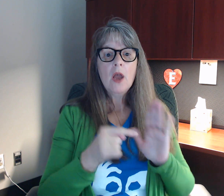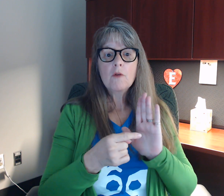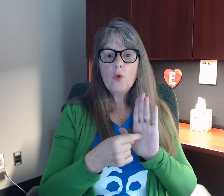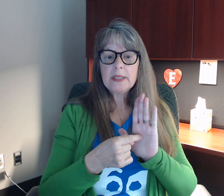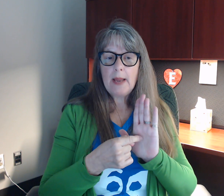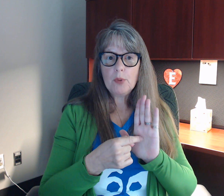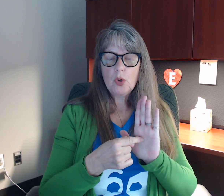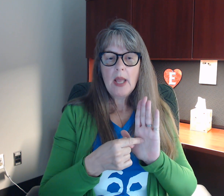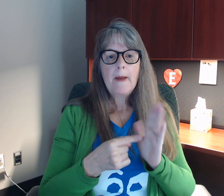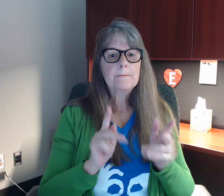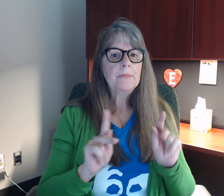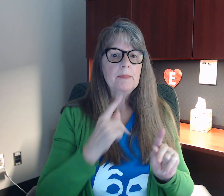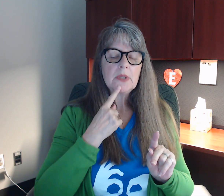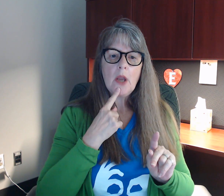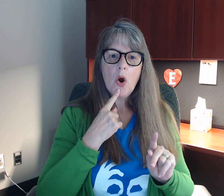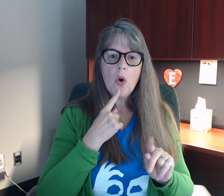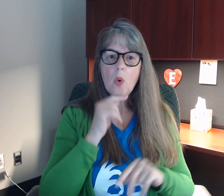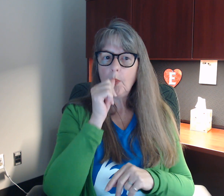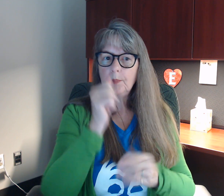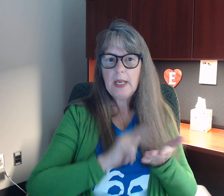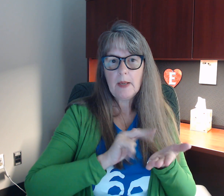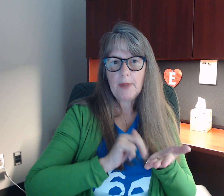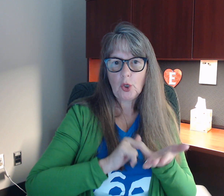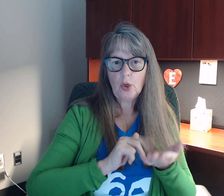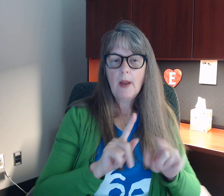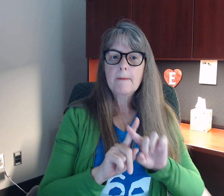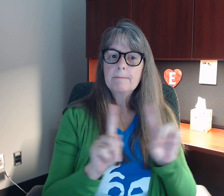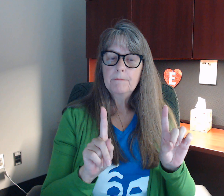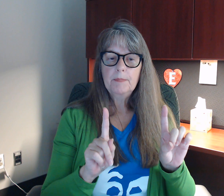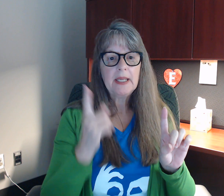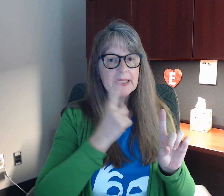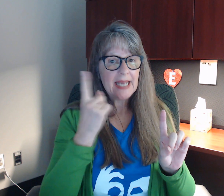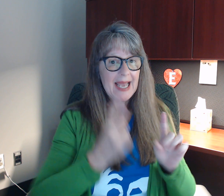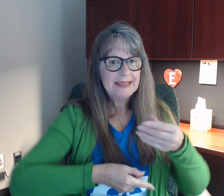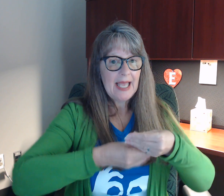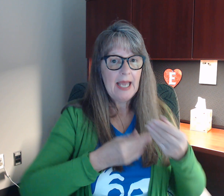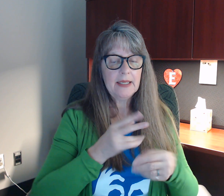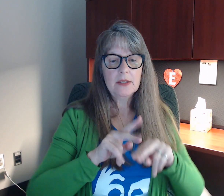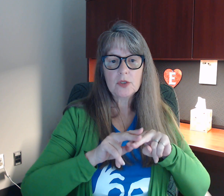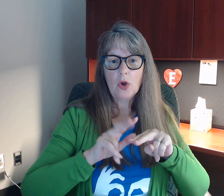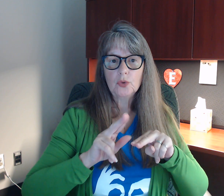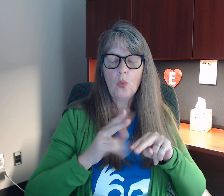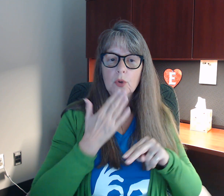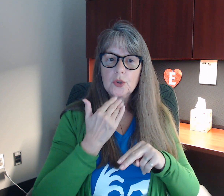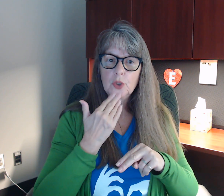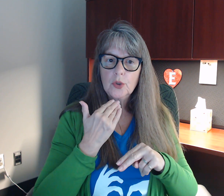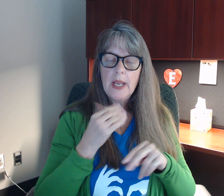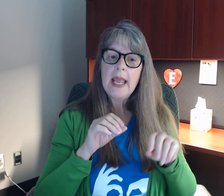For example, people say, oh, peanut butter, because it has added salt or sugar.